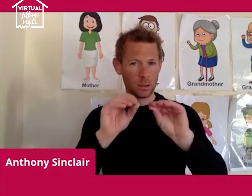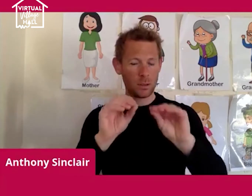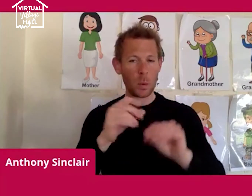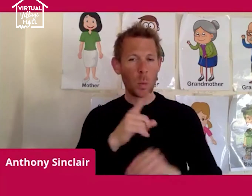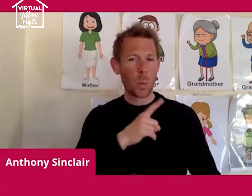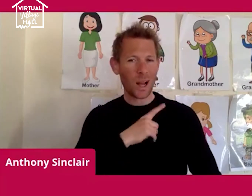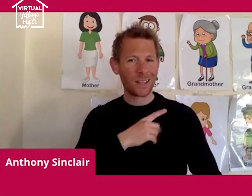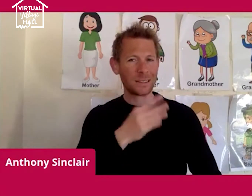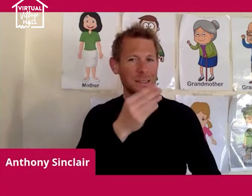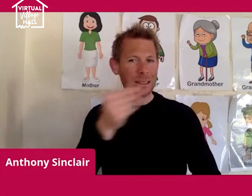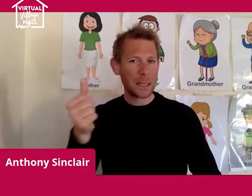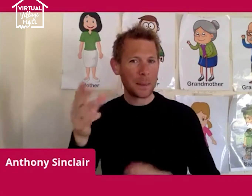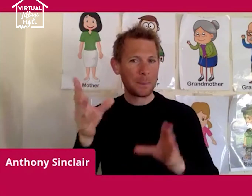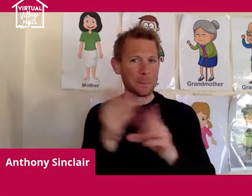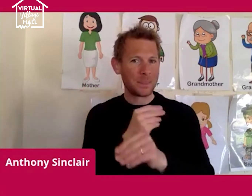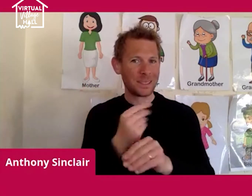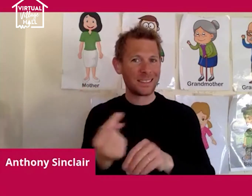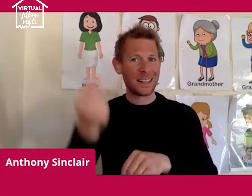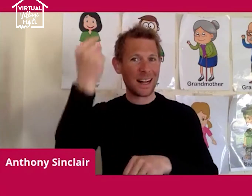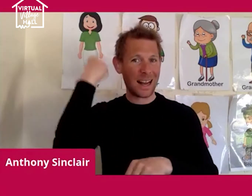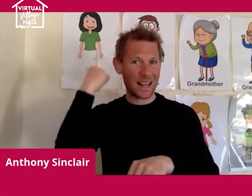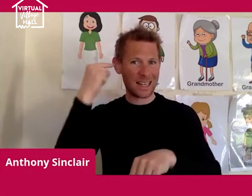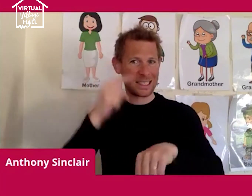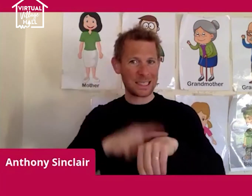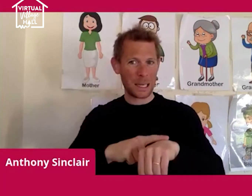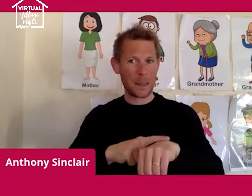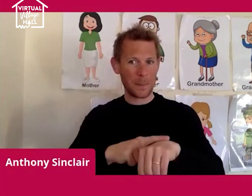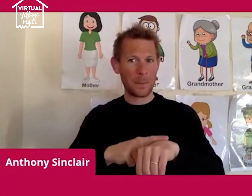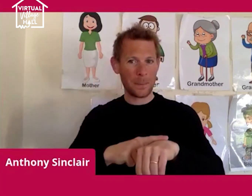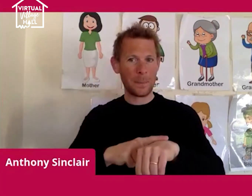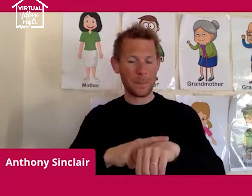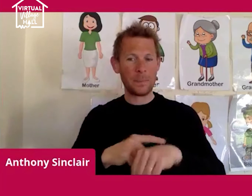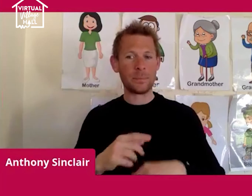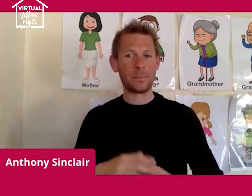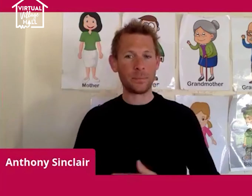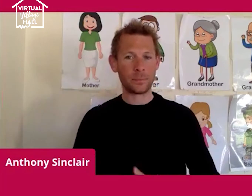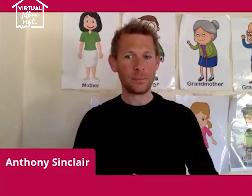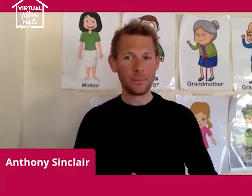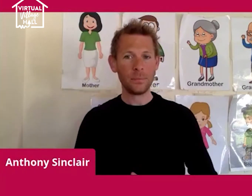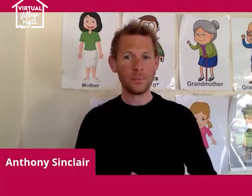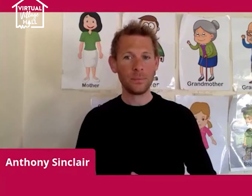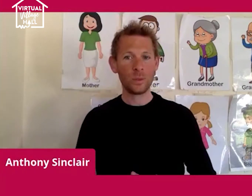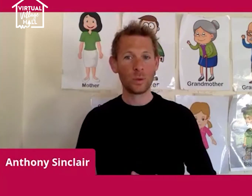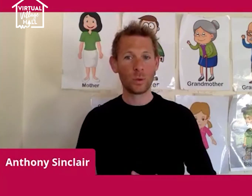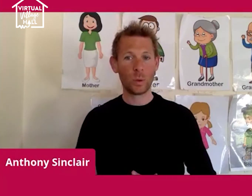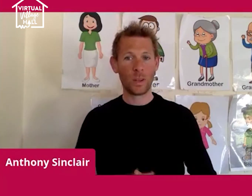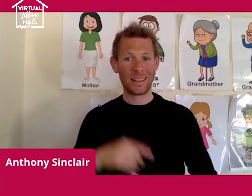Okay, so we're going to teach you why, we'll teach you again because some people will have missed it the first